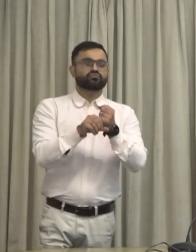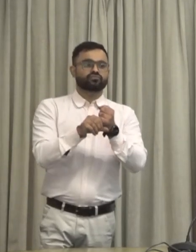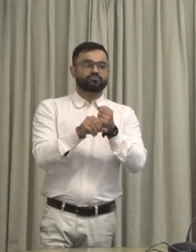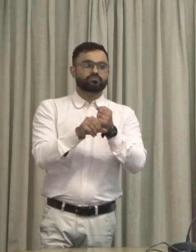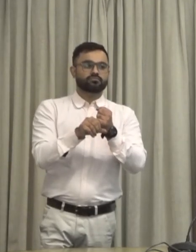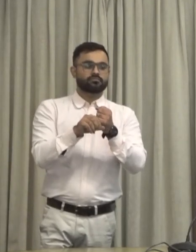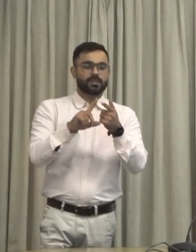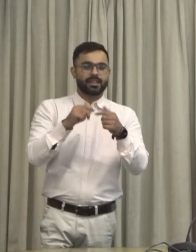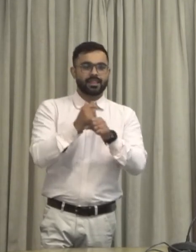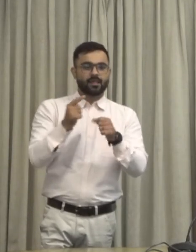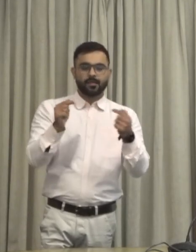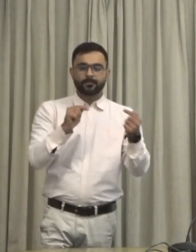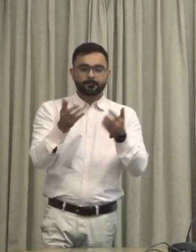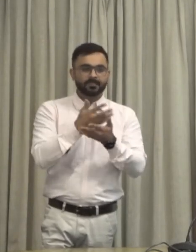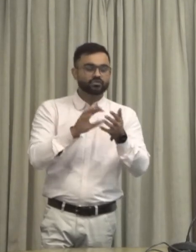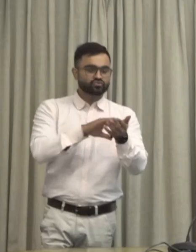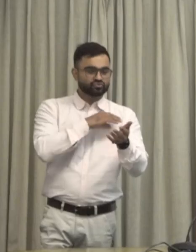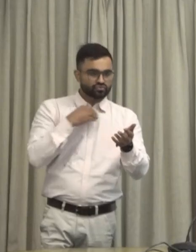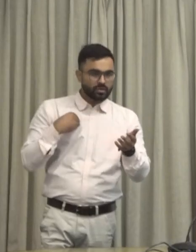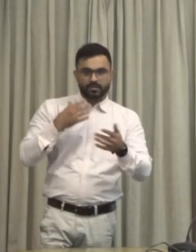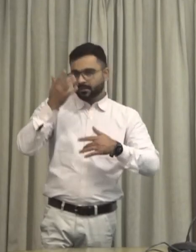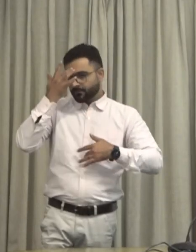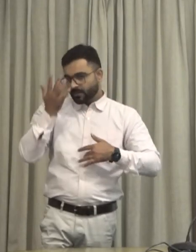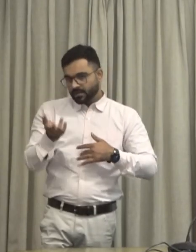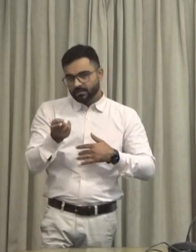this legal battle with doctor, patient, and